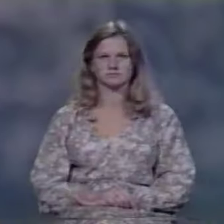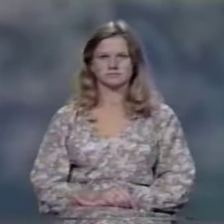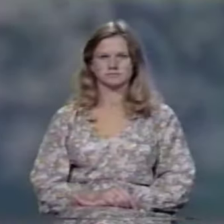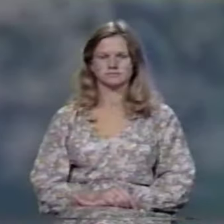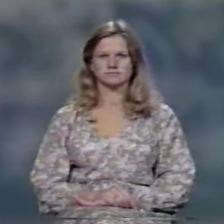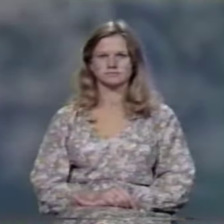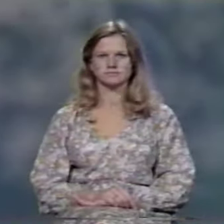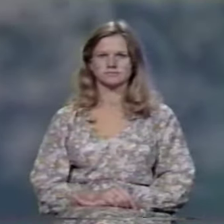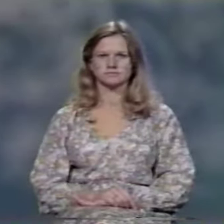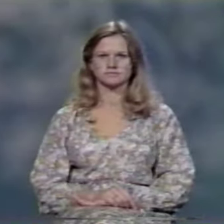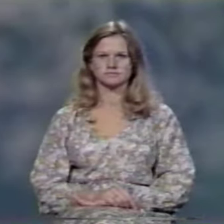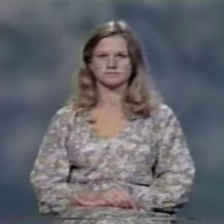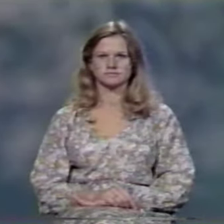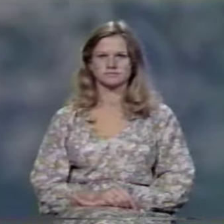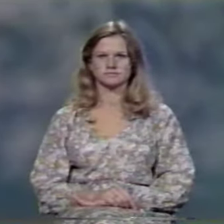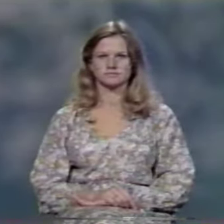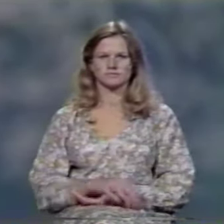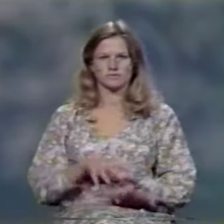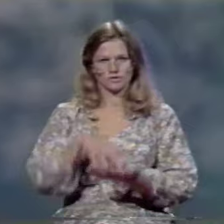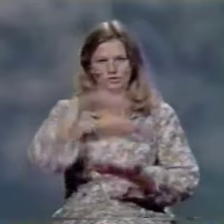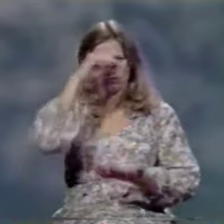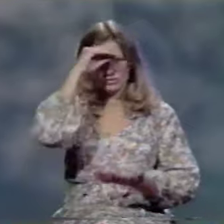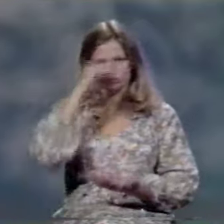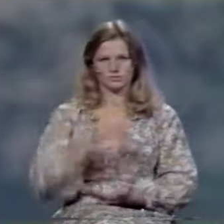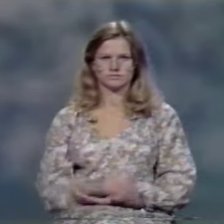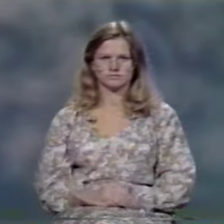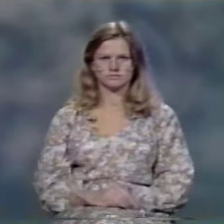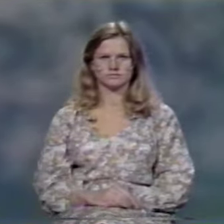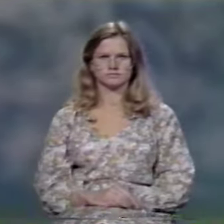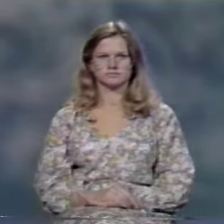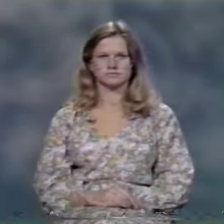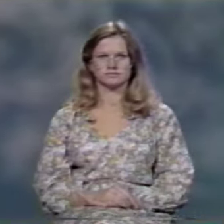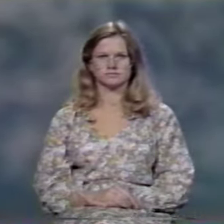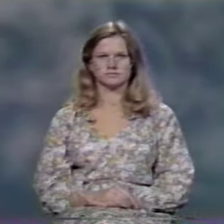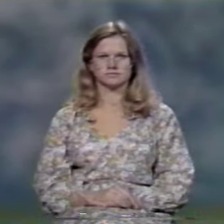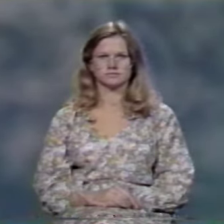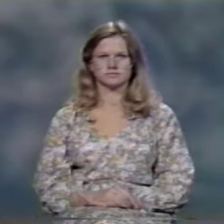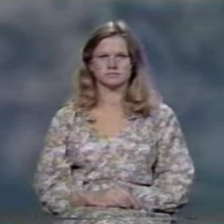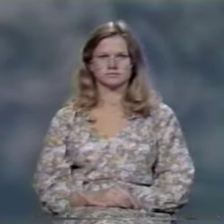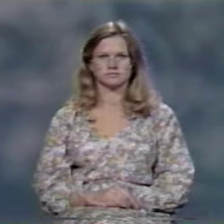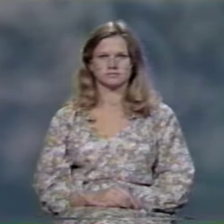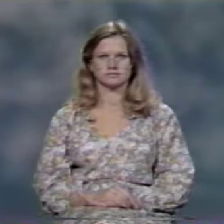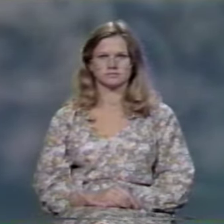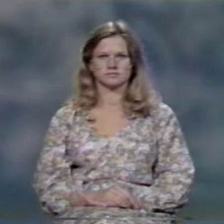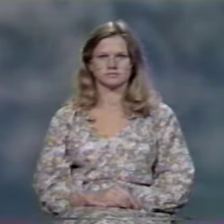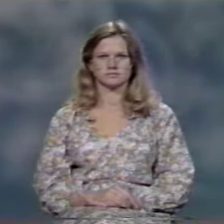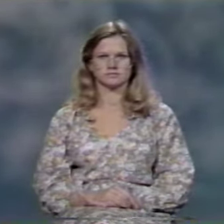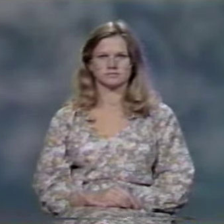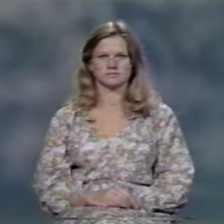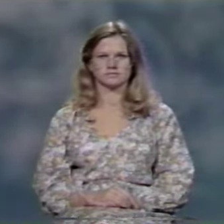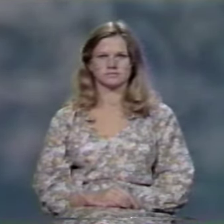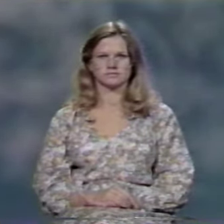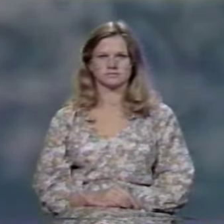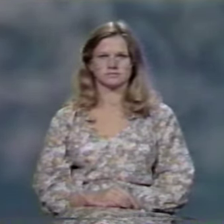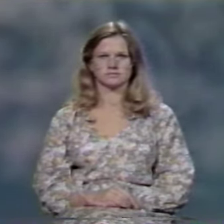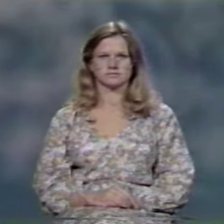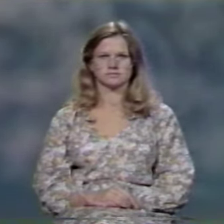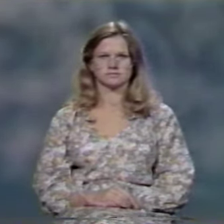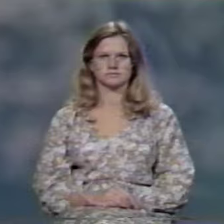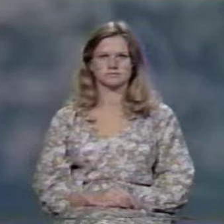Here is the basic form of the sign learn. The sign is rarely made this formally in conversation. Instead, it is made more